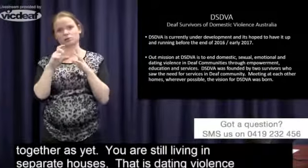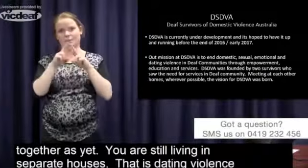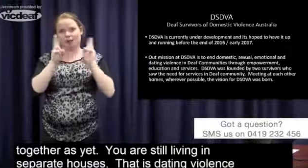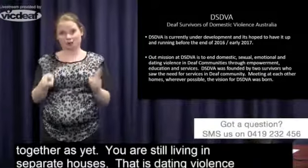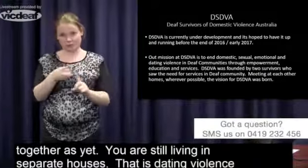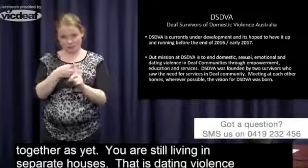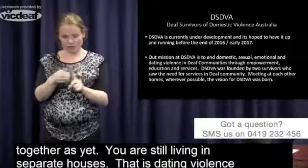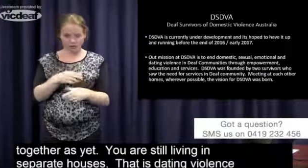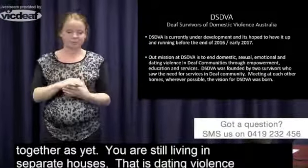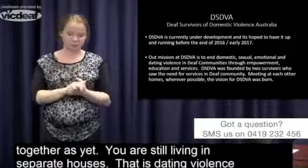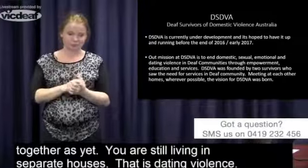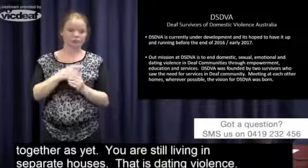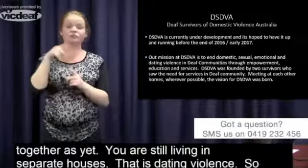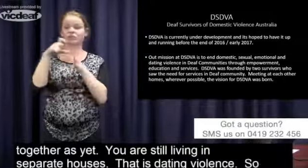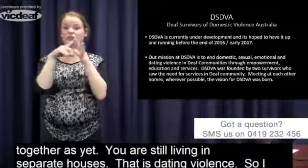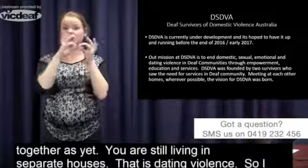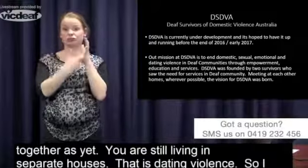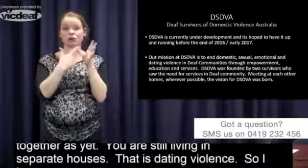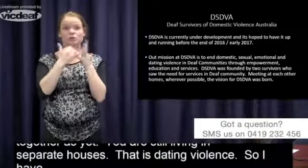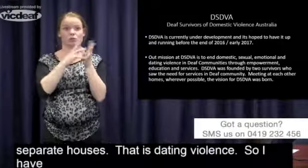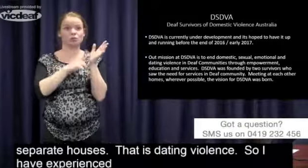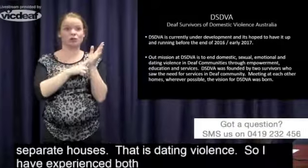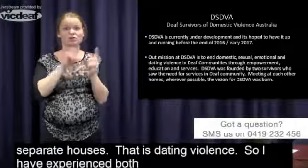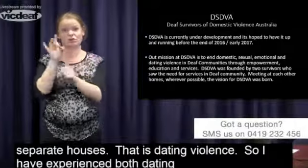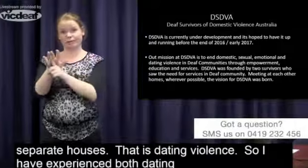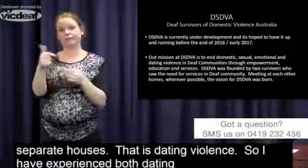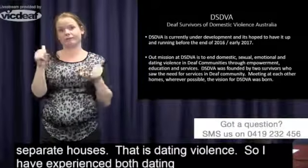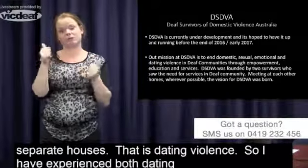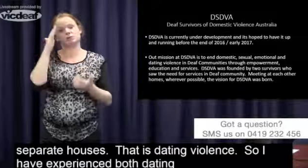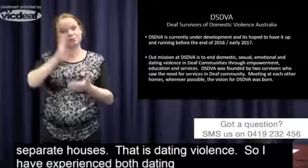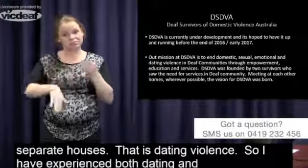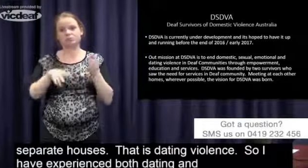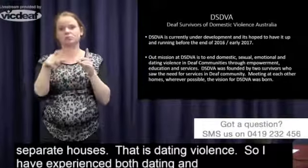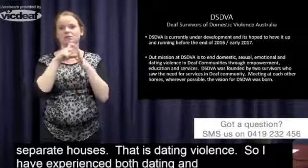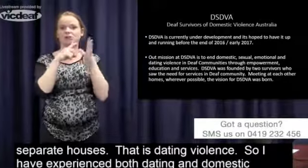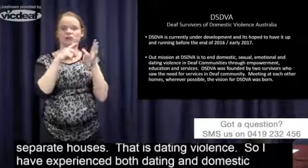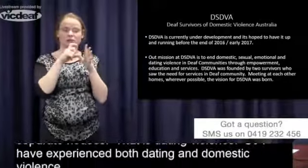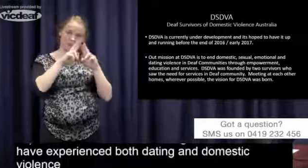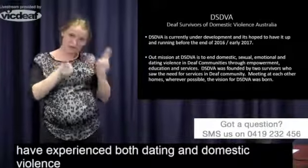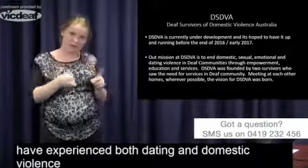So I have experienced both dating and domestic violence. And Deborah Swan has also